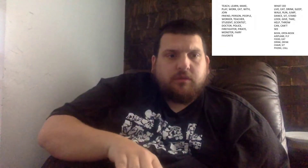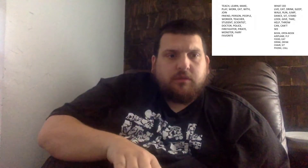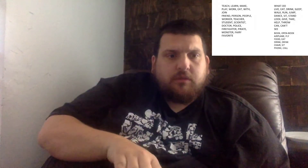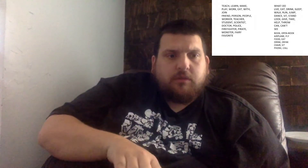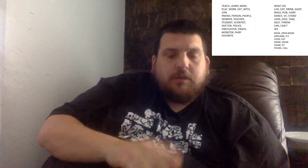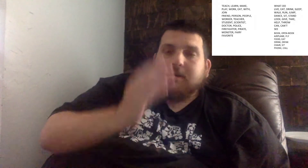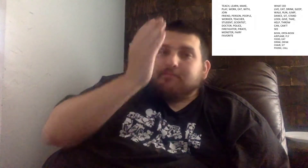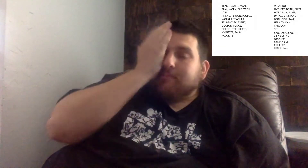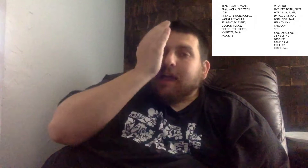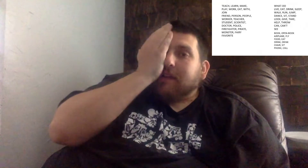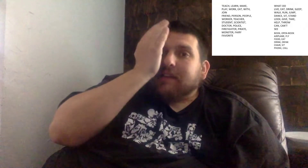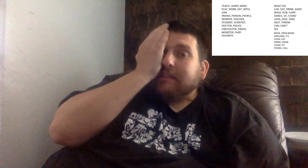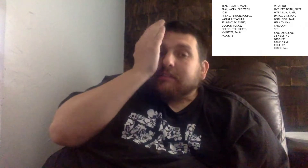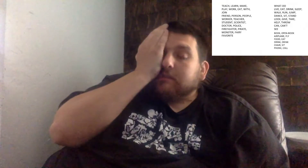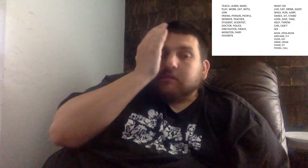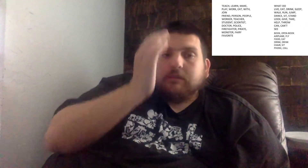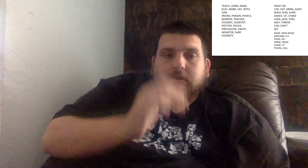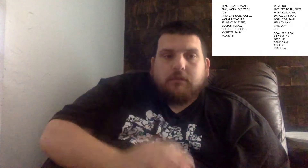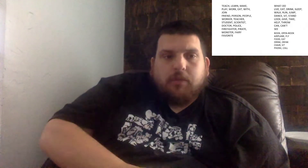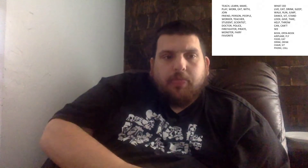firefighter, pirate,